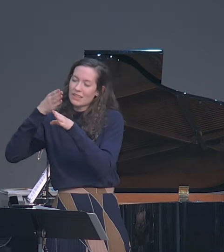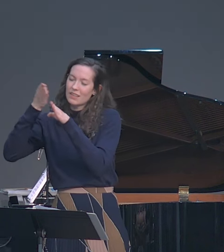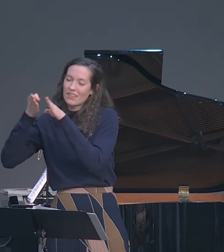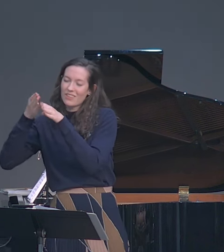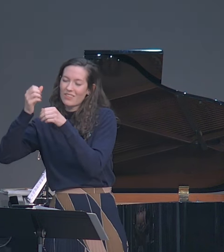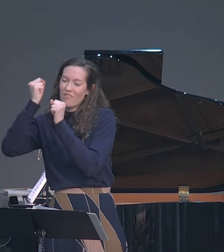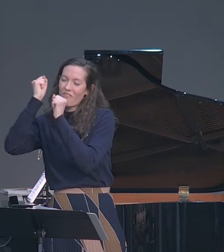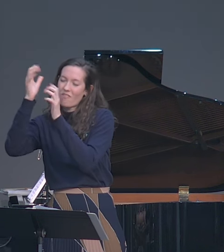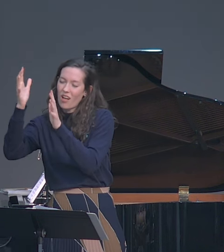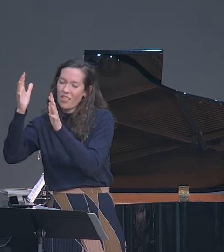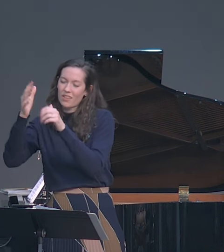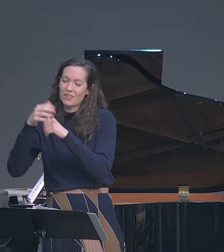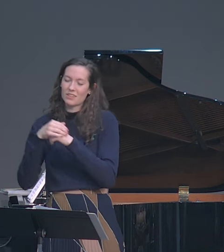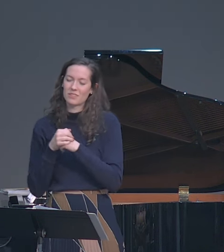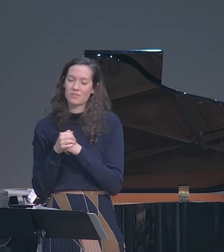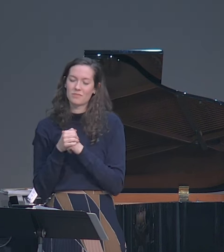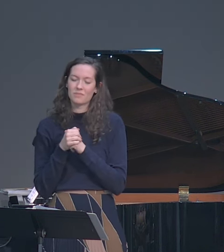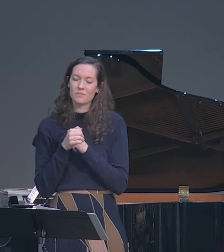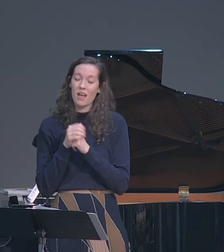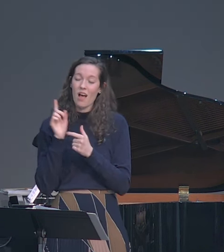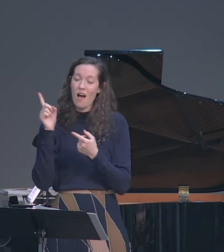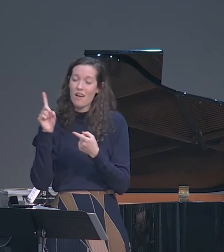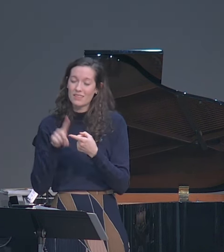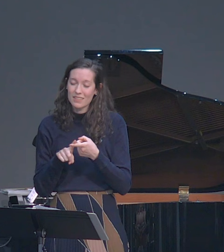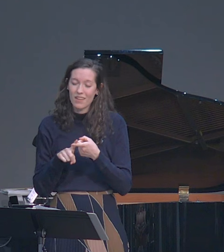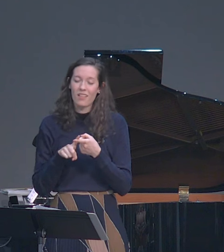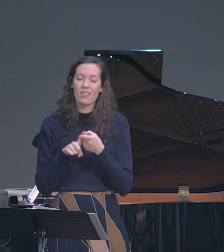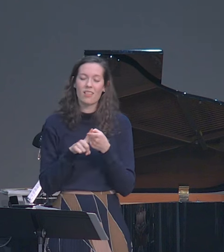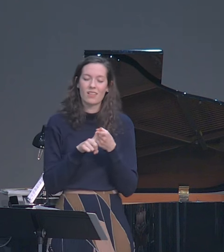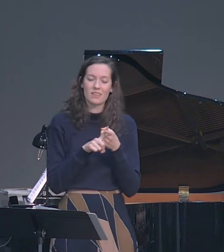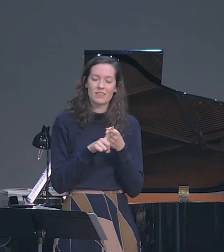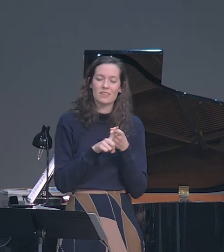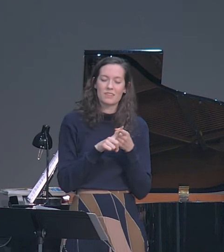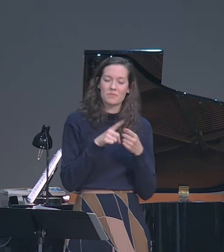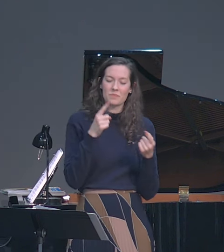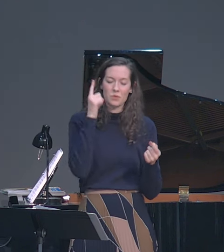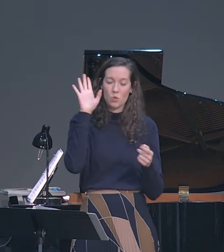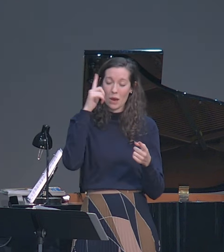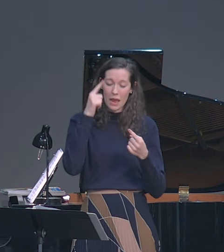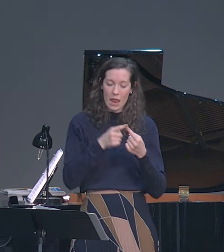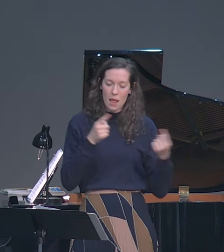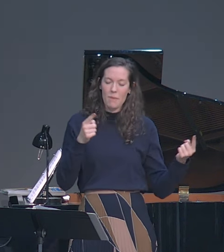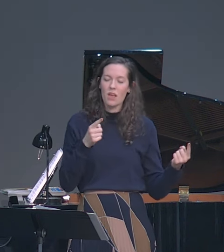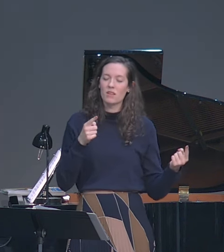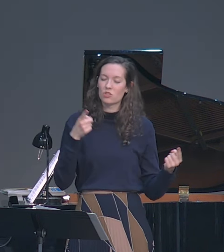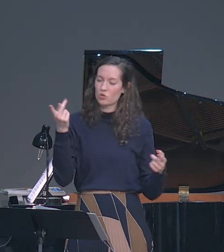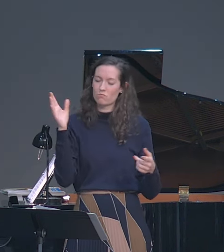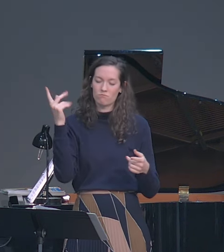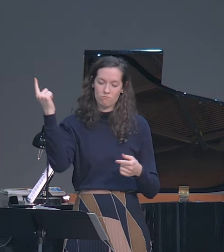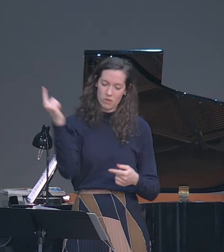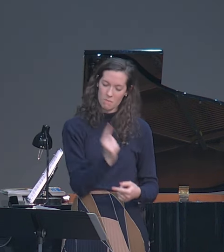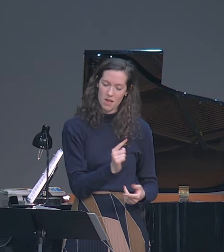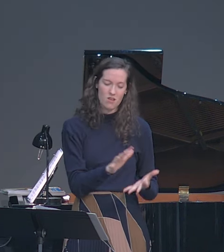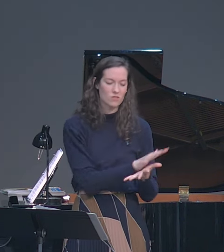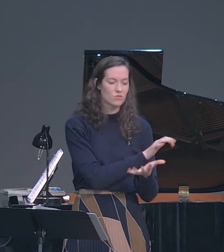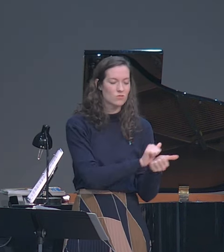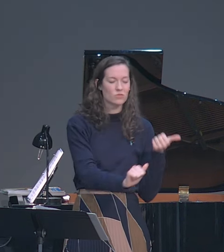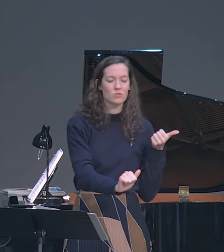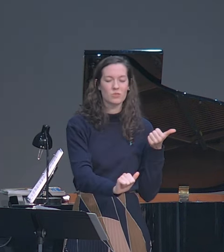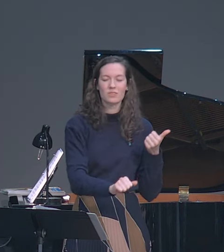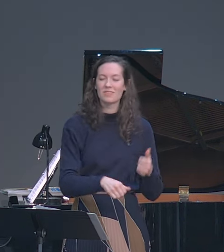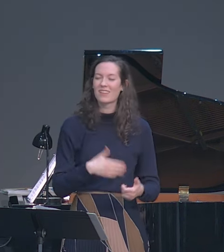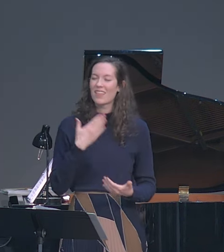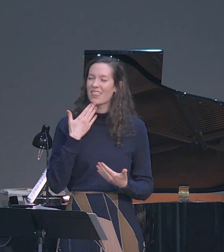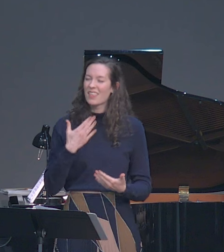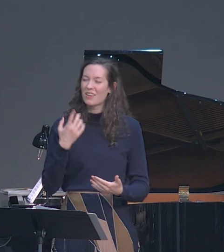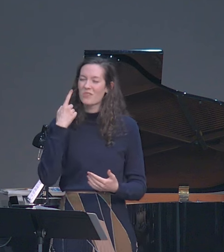his footstool and he comes to reign and conquer as king. We thank you, God, for being such a